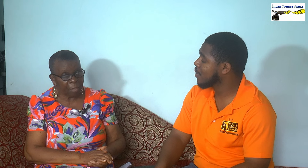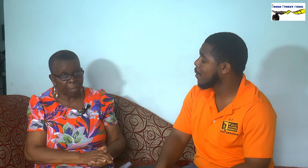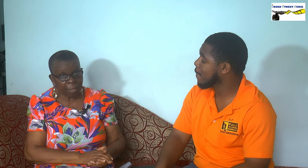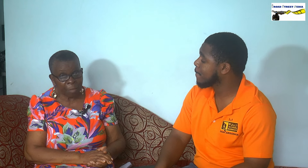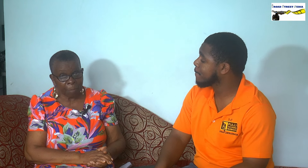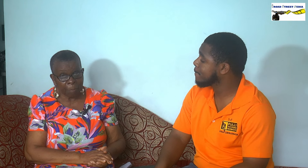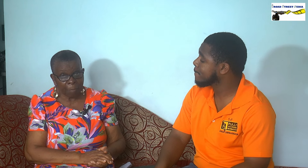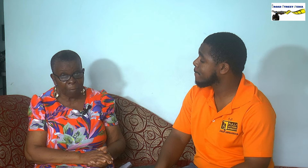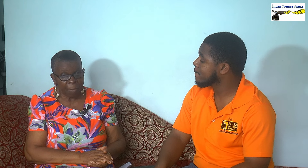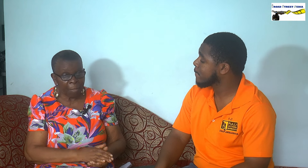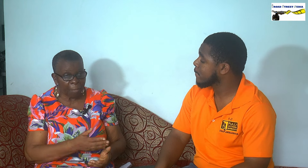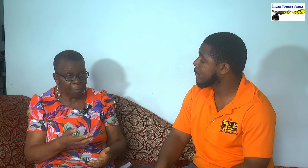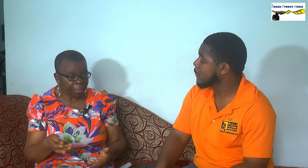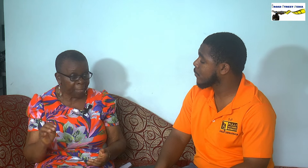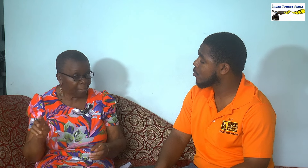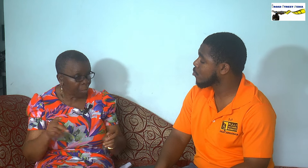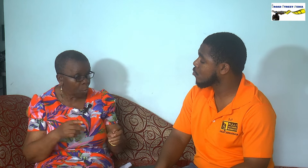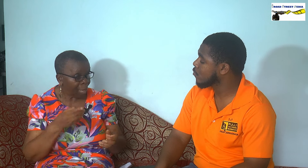Yes. They did well